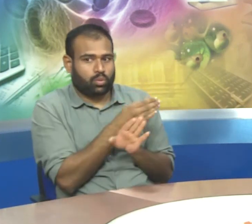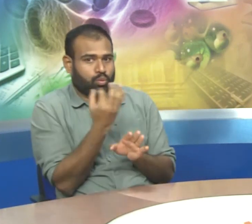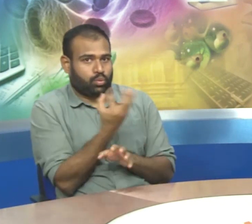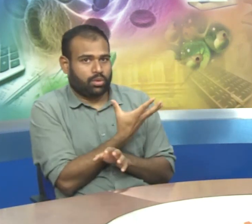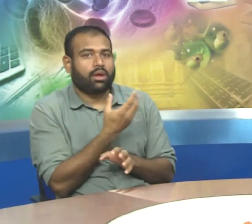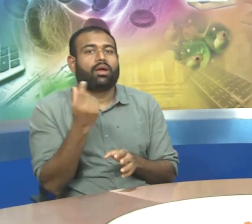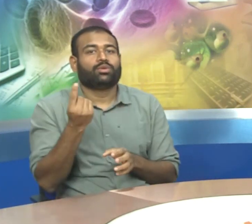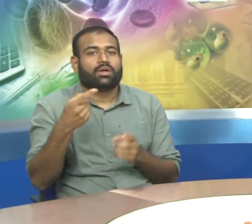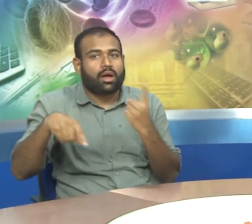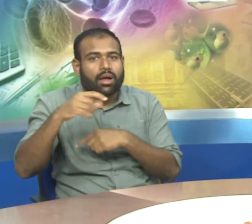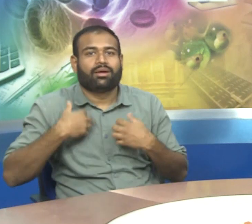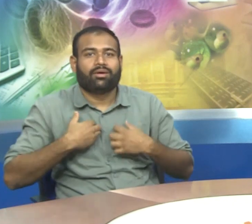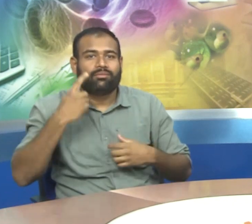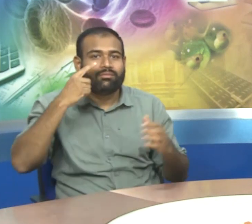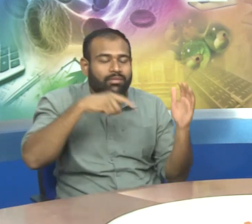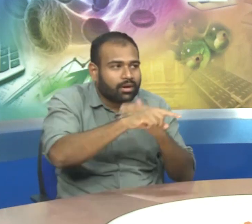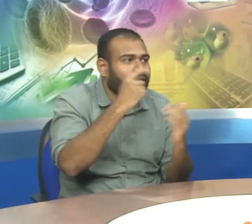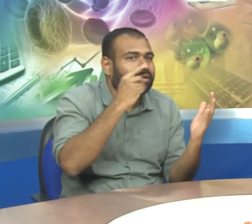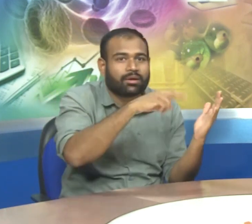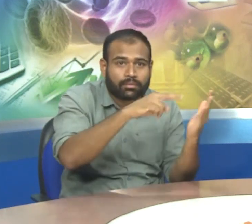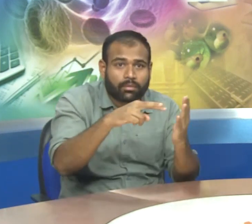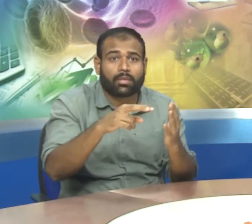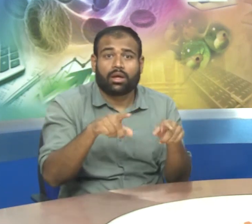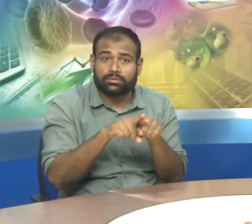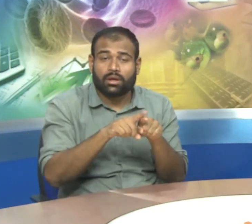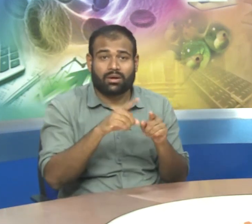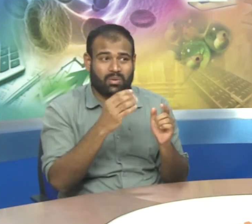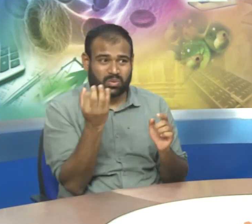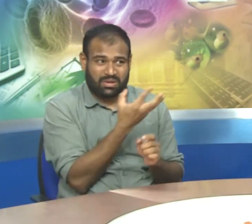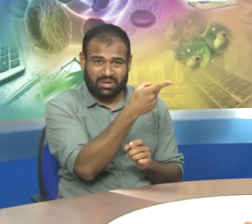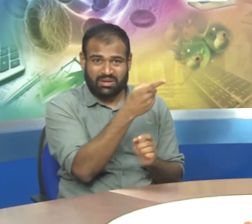Generally, current awareness and condensation services were offered.